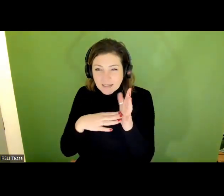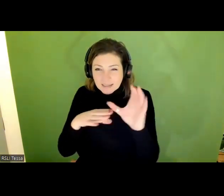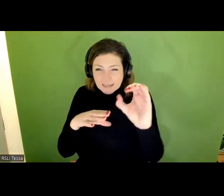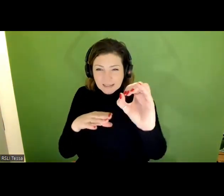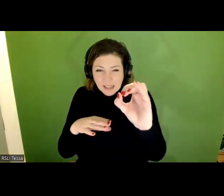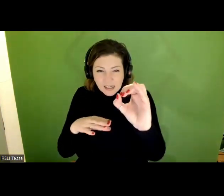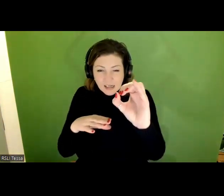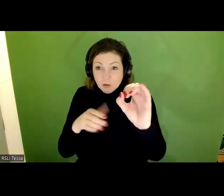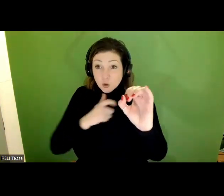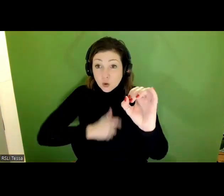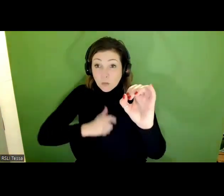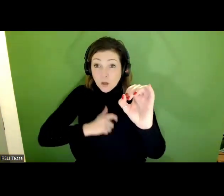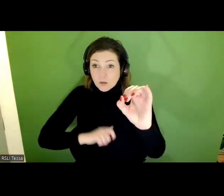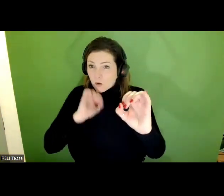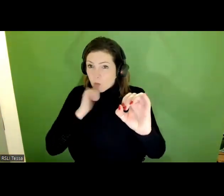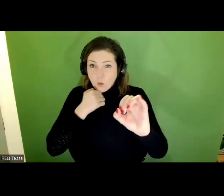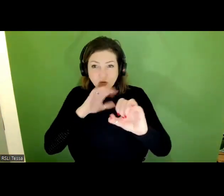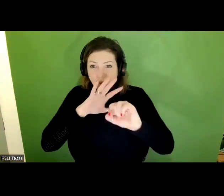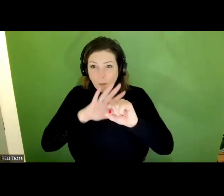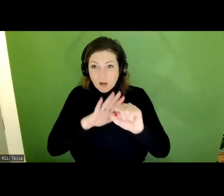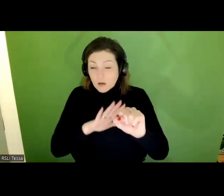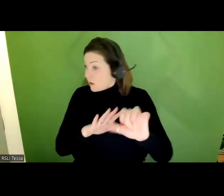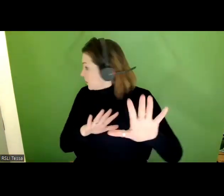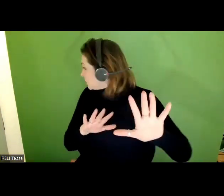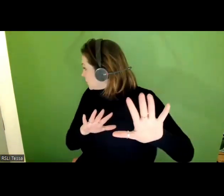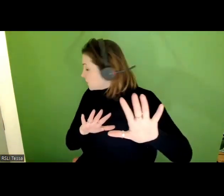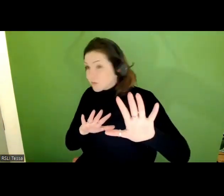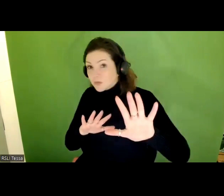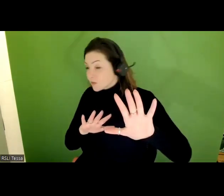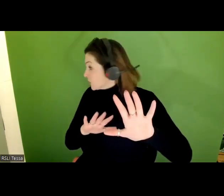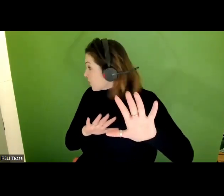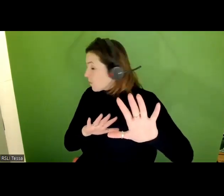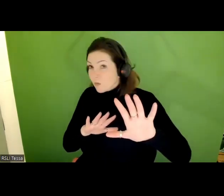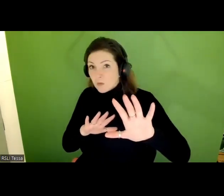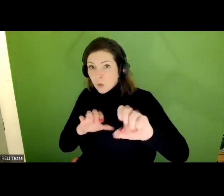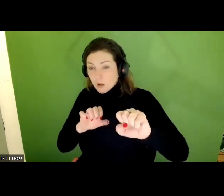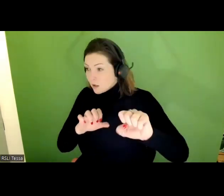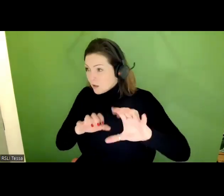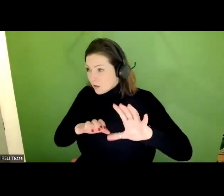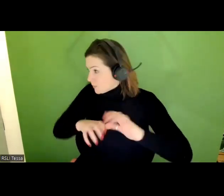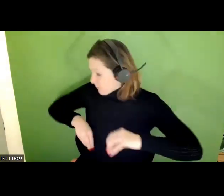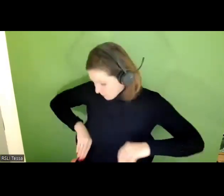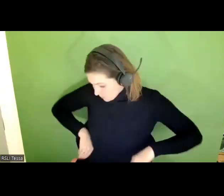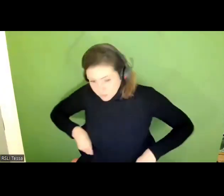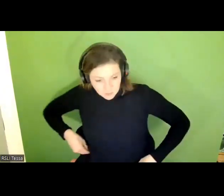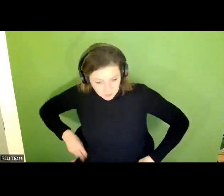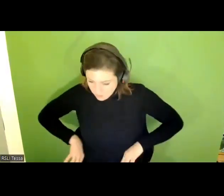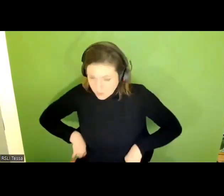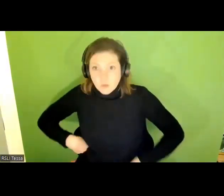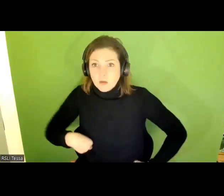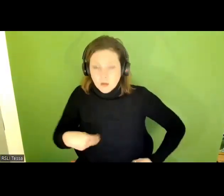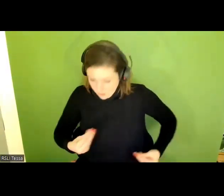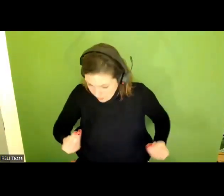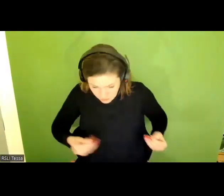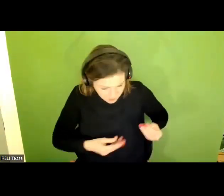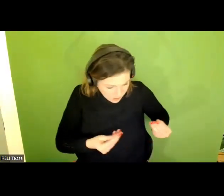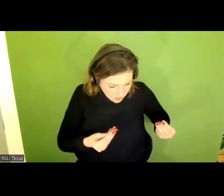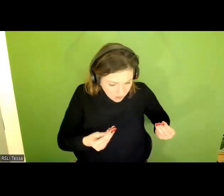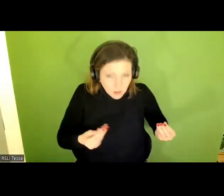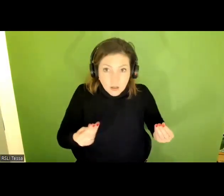their way. Ajay frantically fished in his pockets for something, anything, to throw at the drones, then turn them out. They were